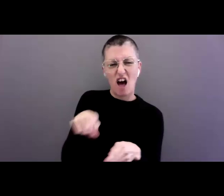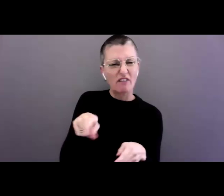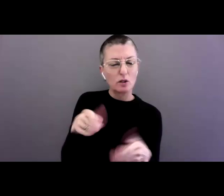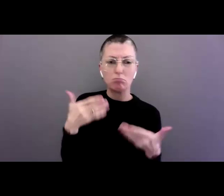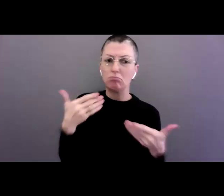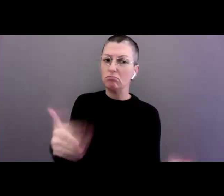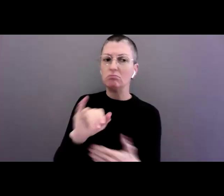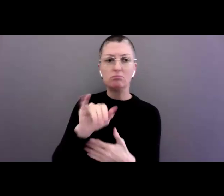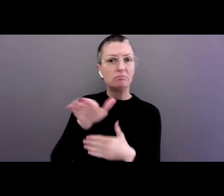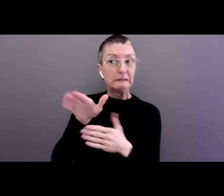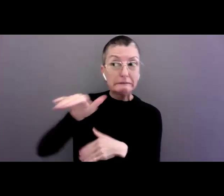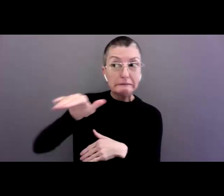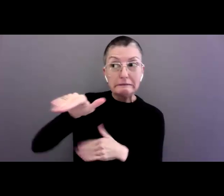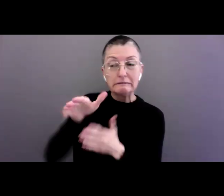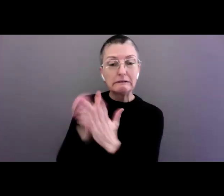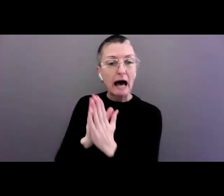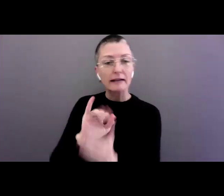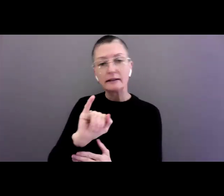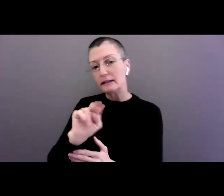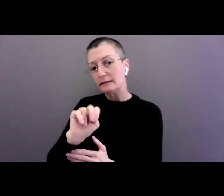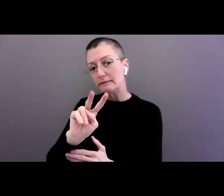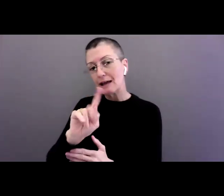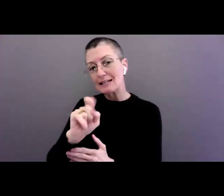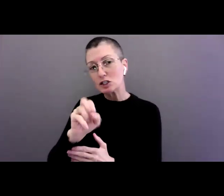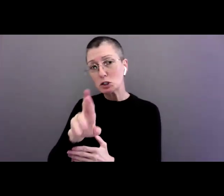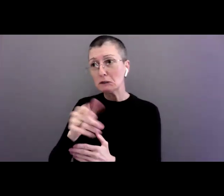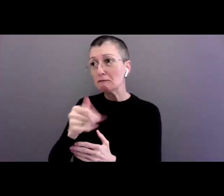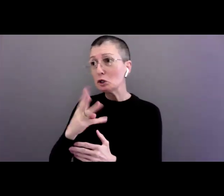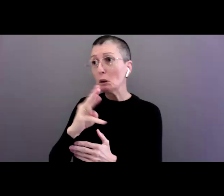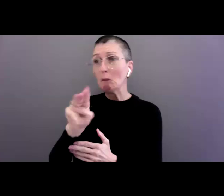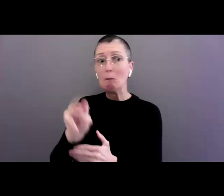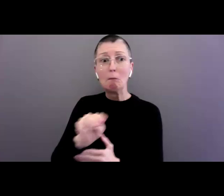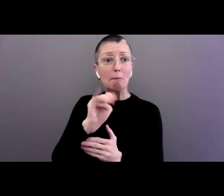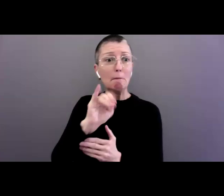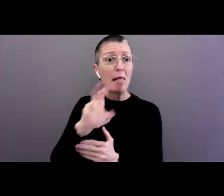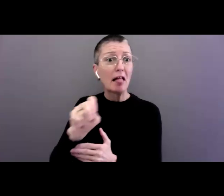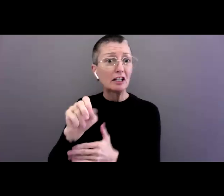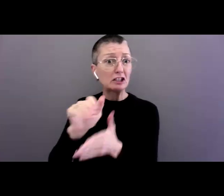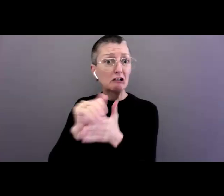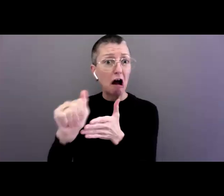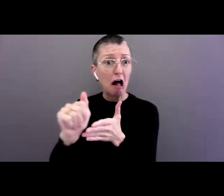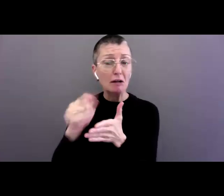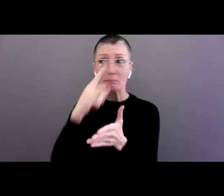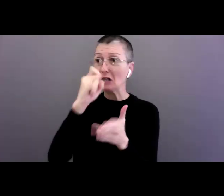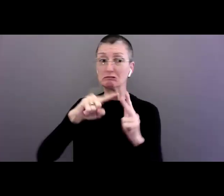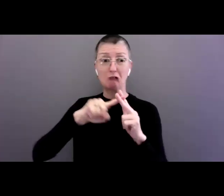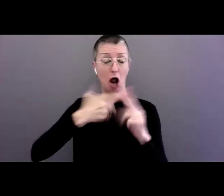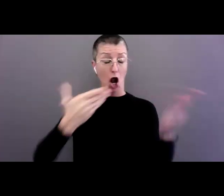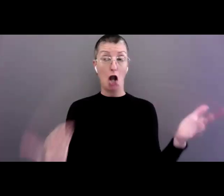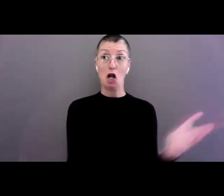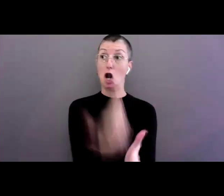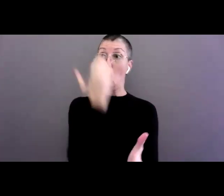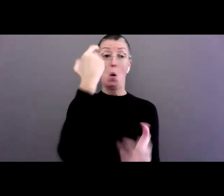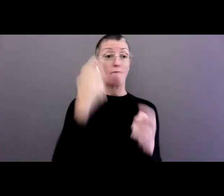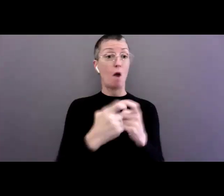investors to get millions of dollars because they're creating something from scratch that nobody has ever seen or engaged with before.